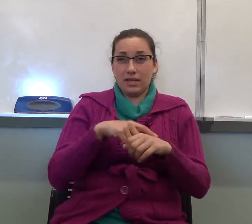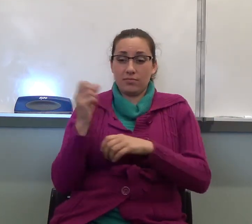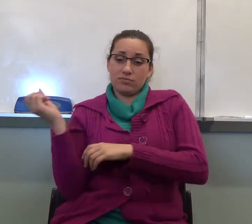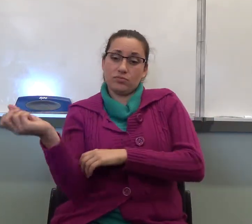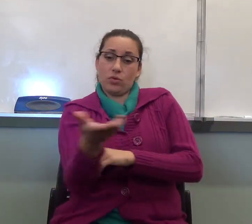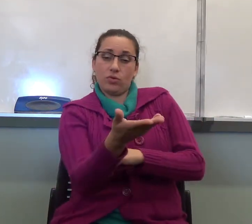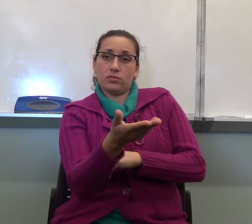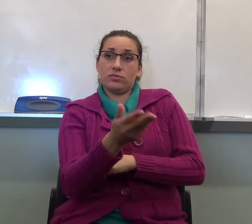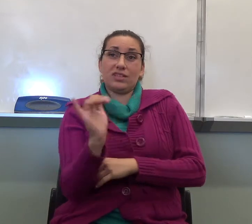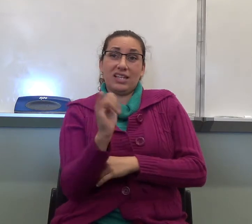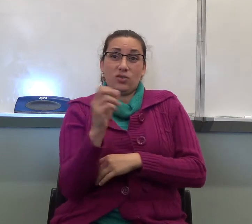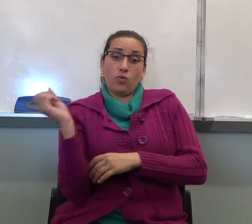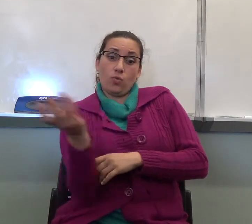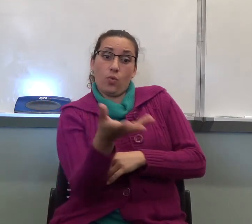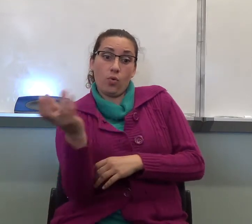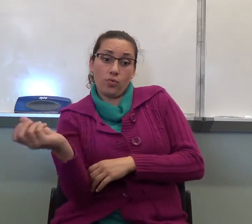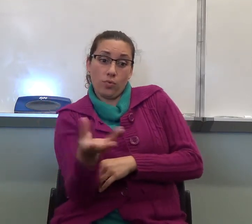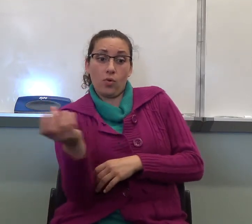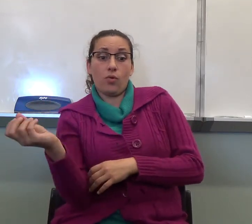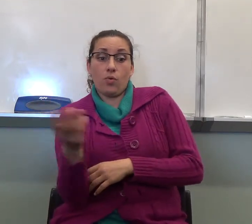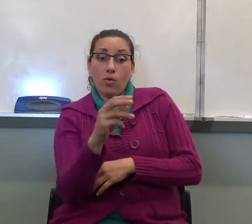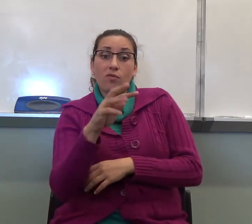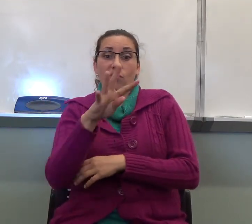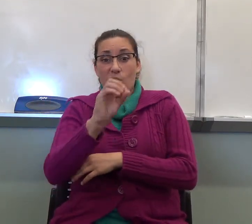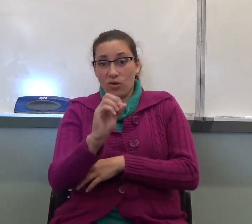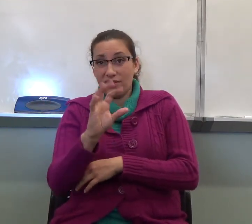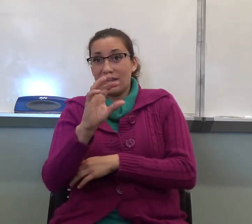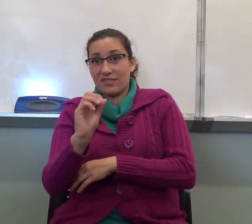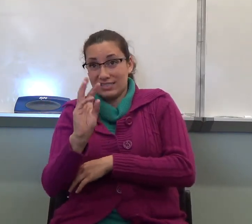40, 50, 60 times, then you start getting 50% even.